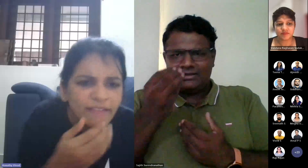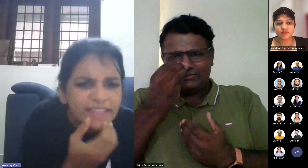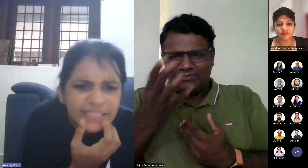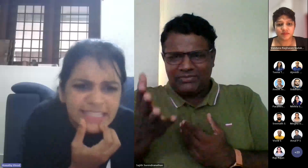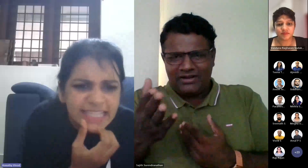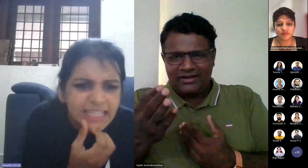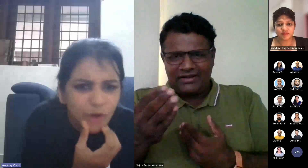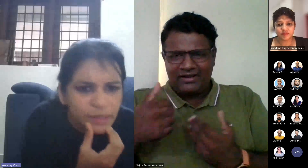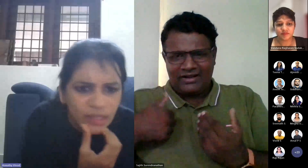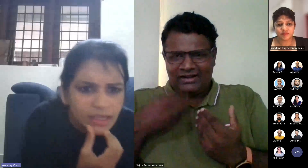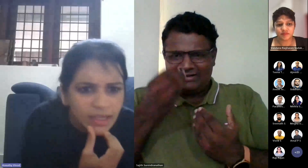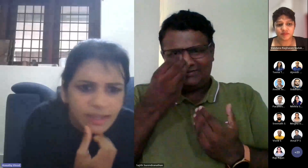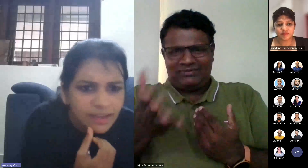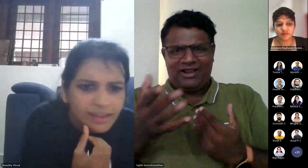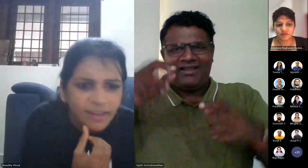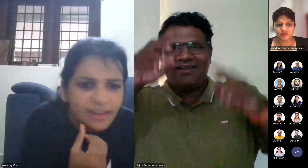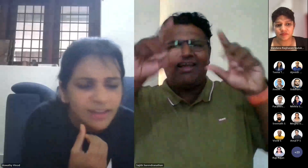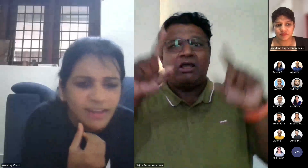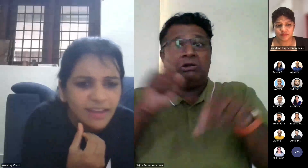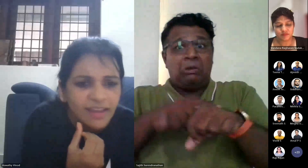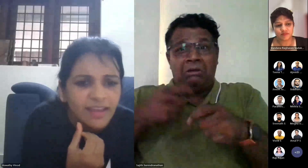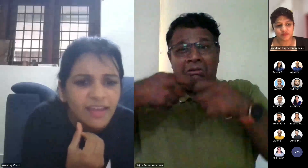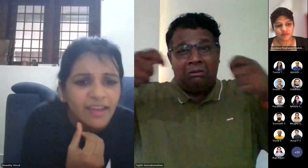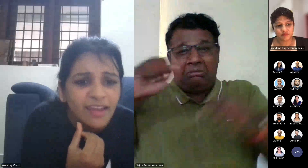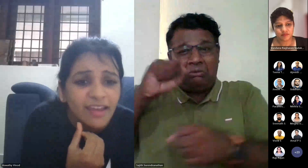so it's easy for me.